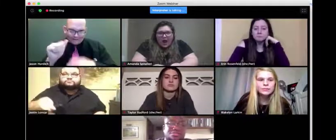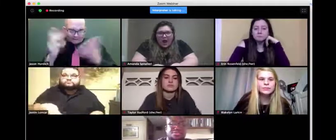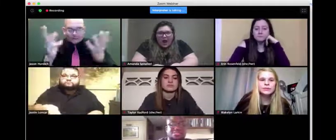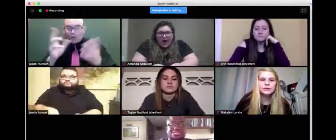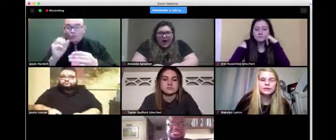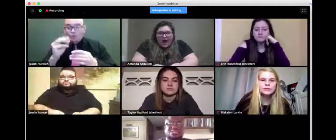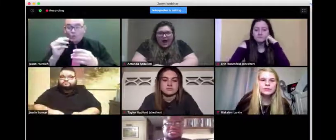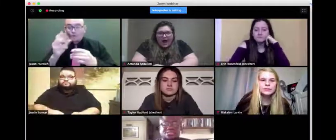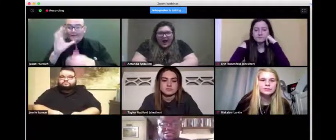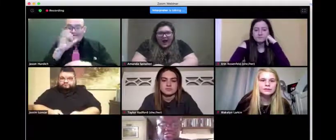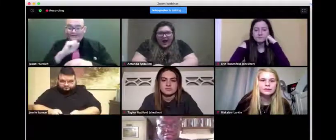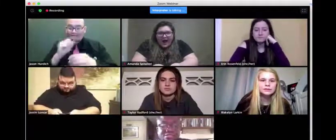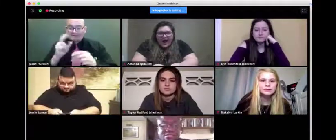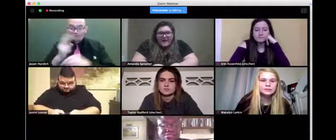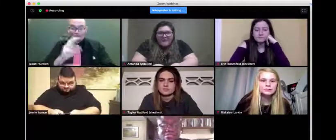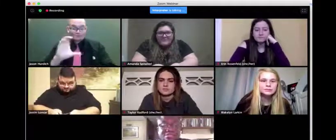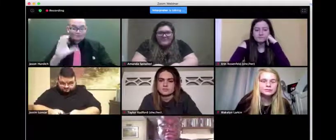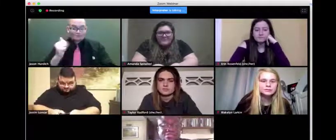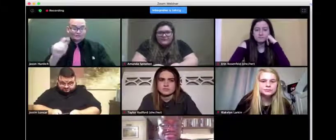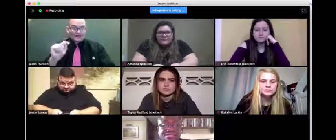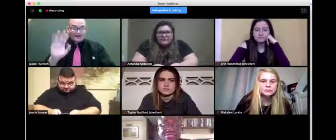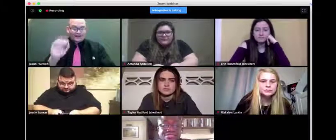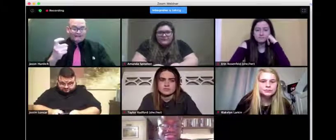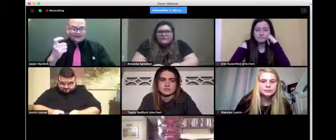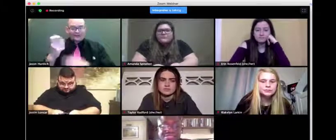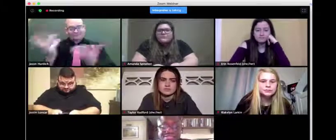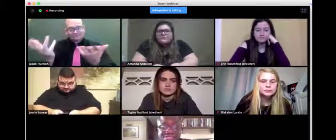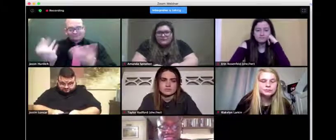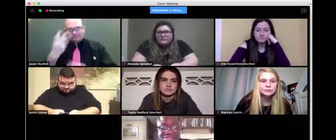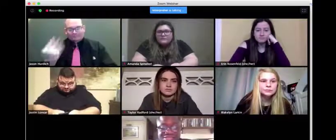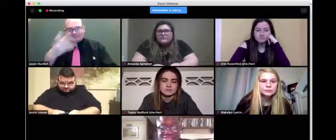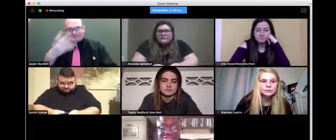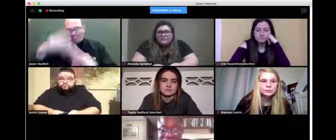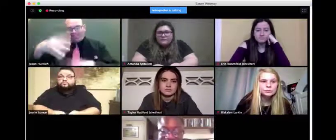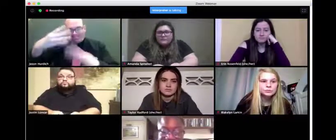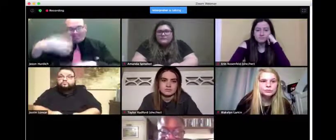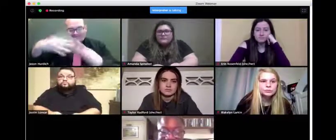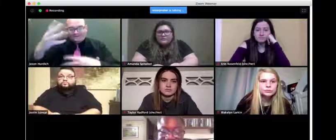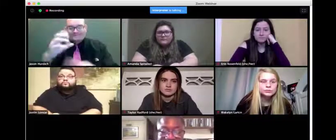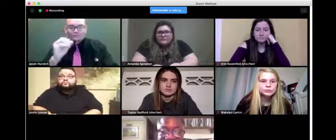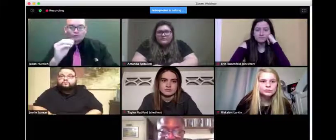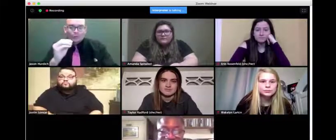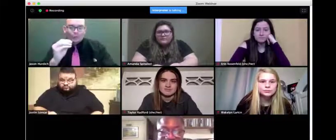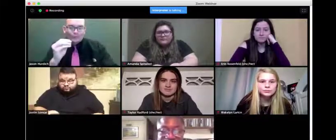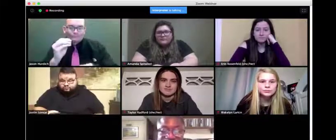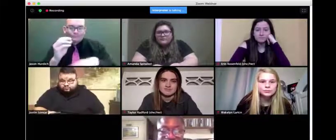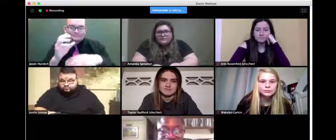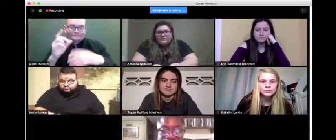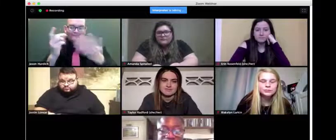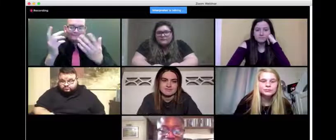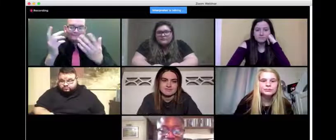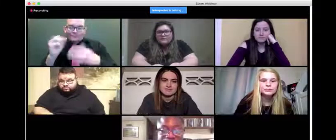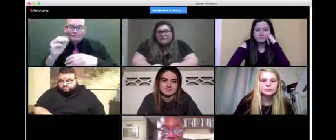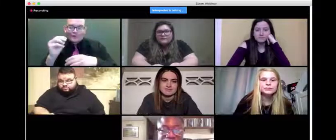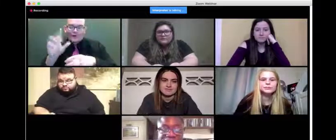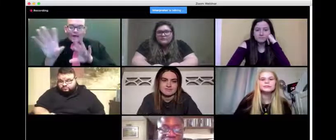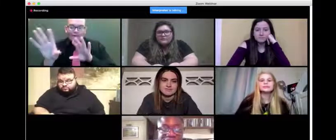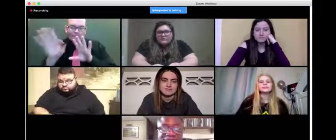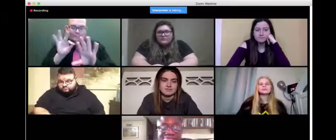box, and I know a lot of comments are showing up there, so I guess I'll pick randomly from the chat box questions